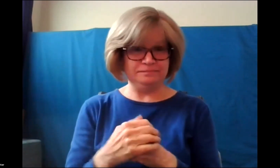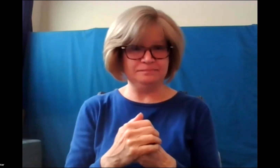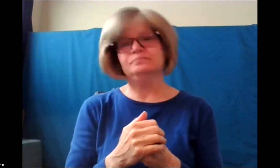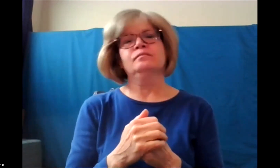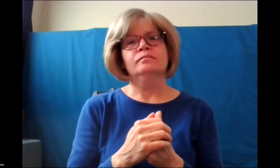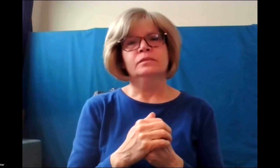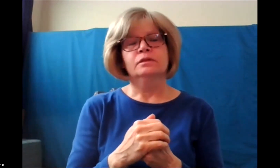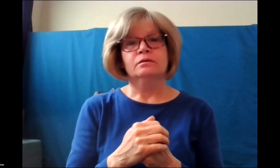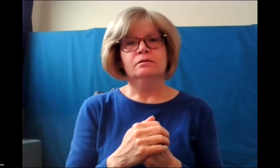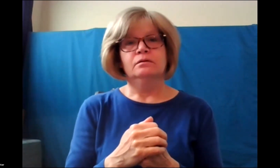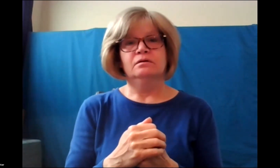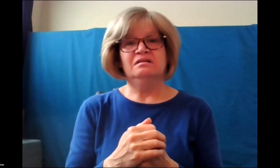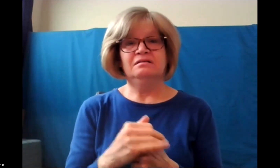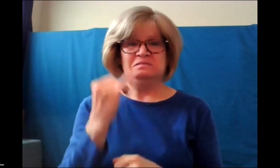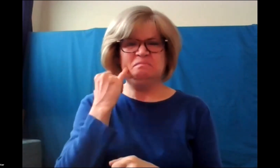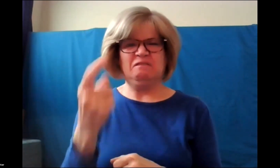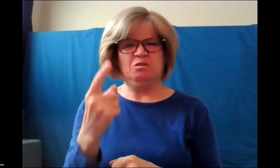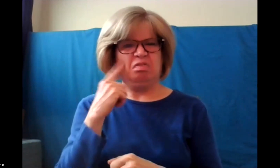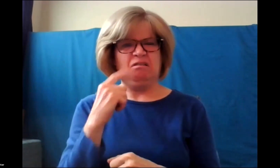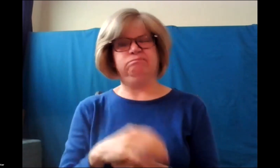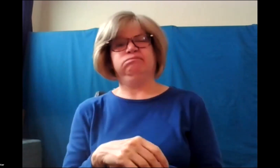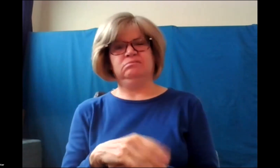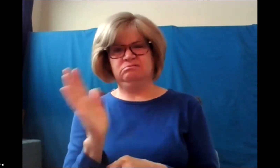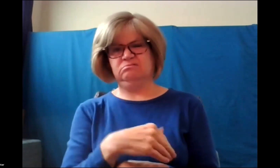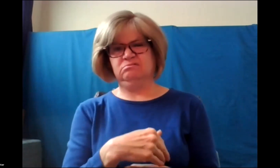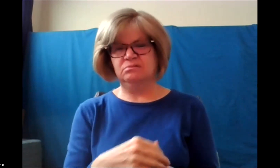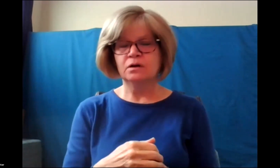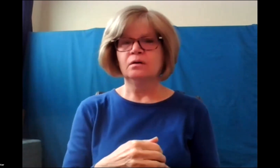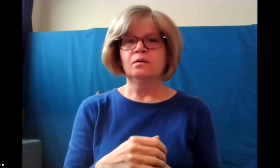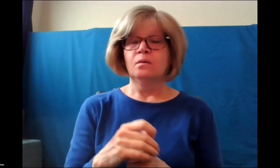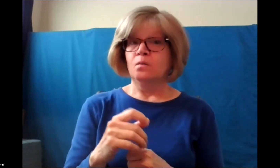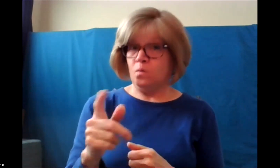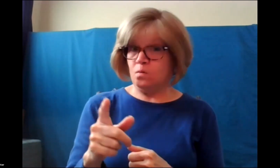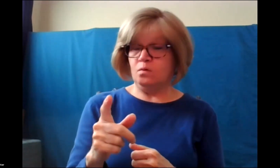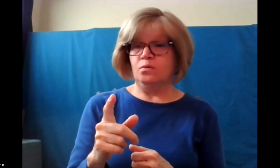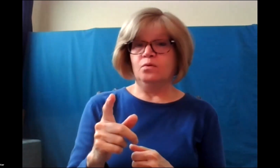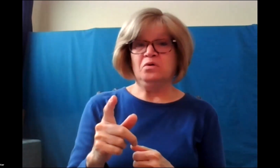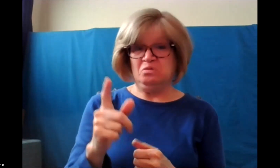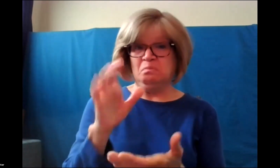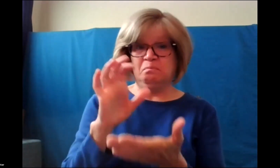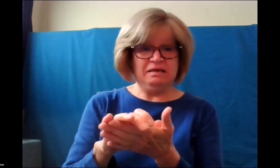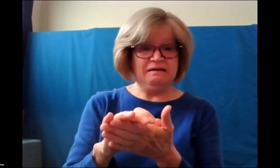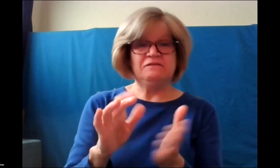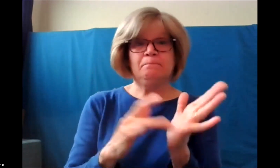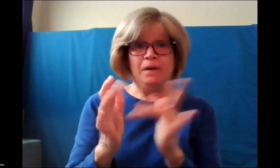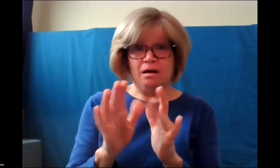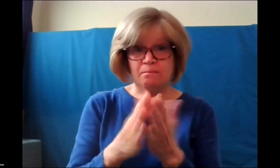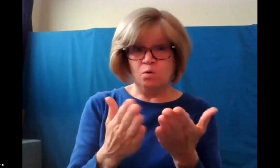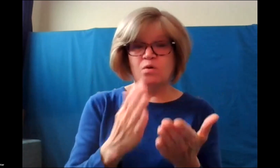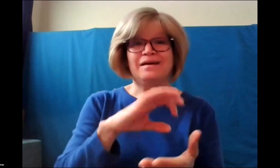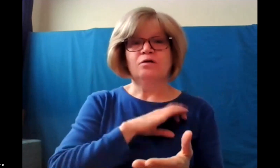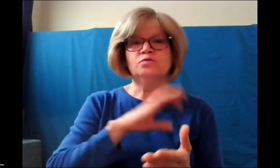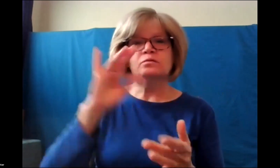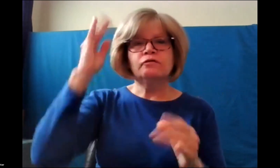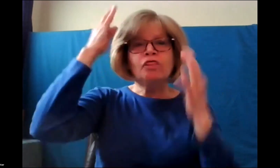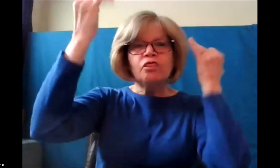Now, if you're a cold-hearted, cynical type, or if you're one who believes that the Bible and its characters are pure